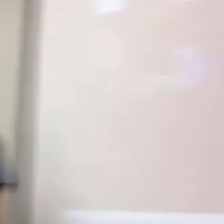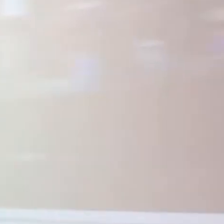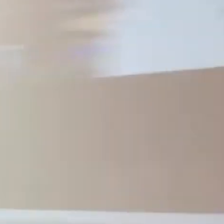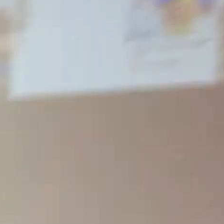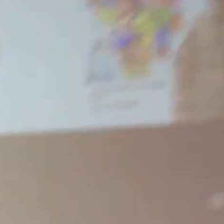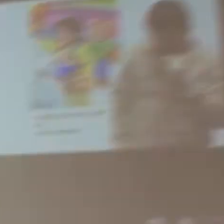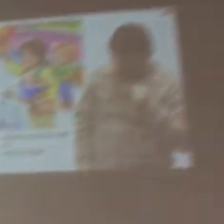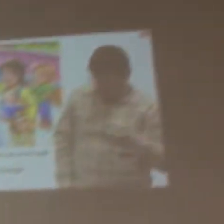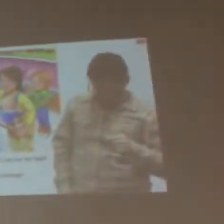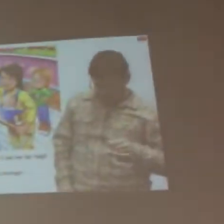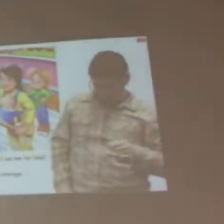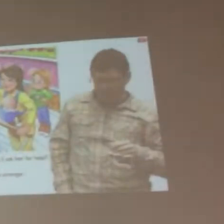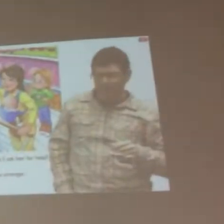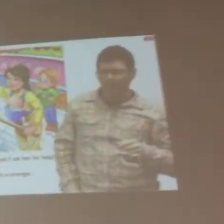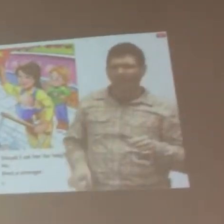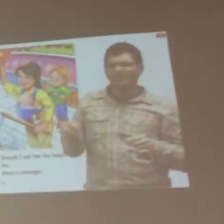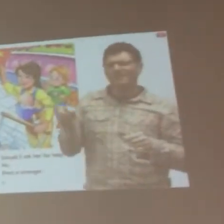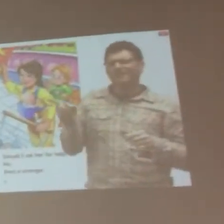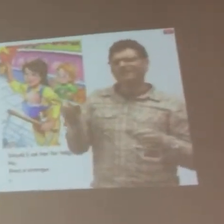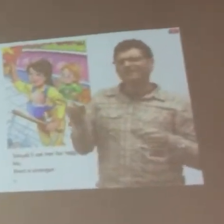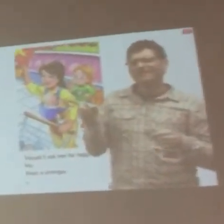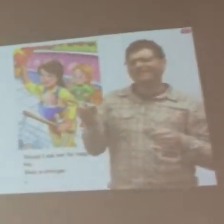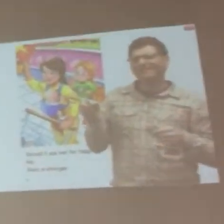Yeah, I'm sorry.